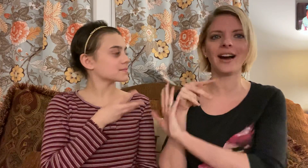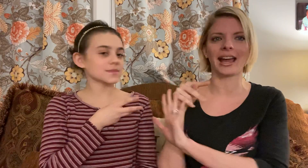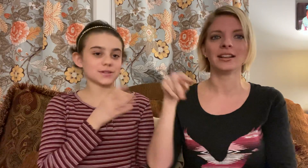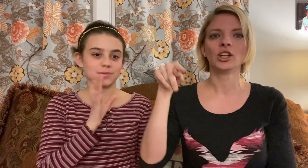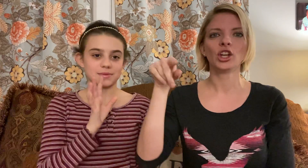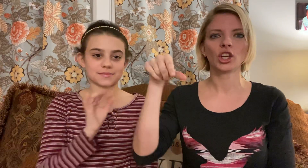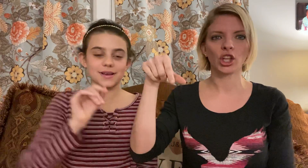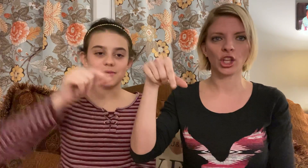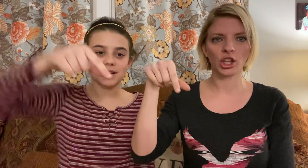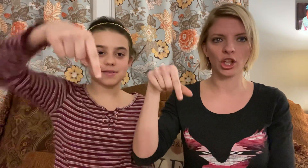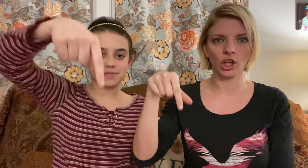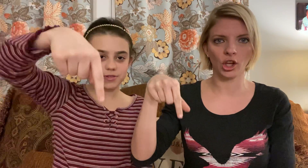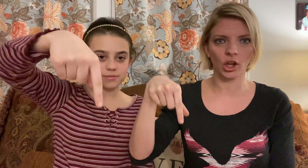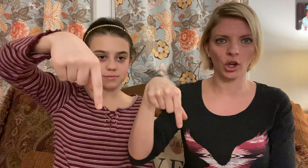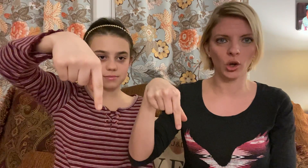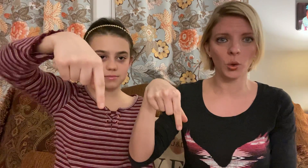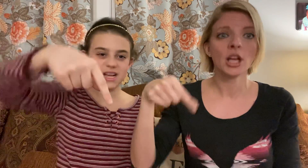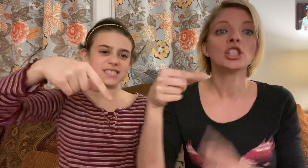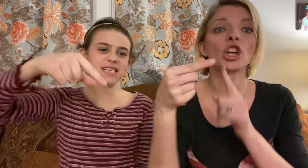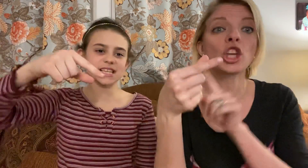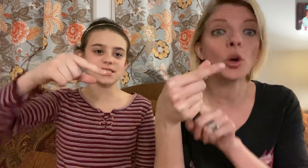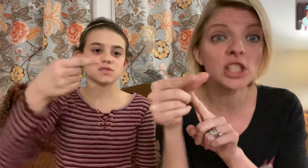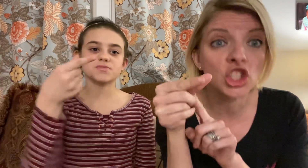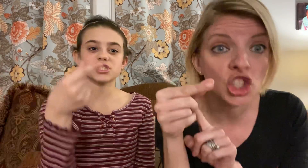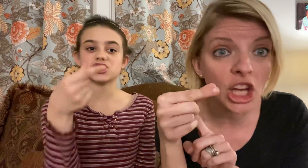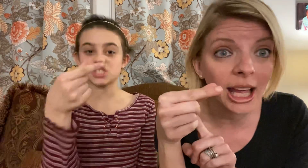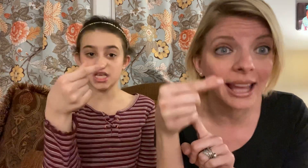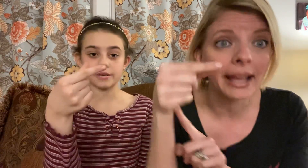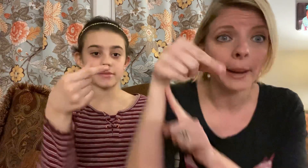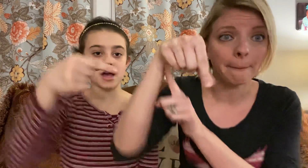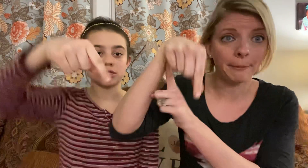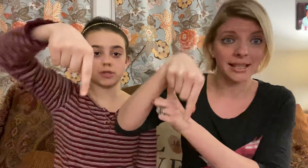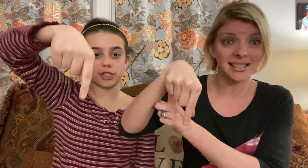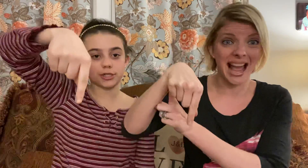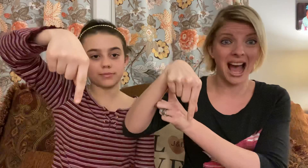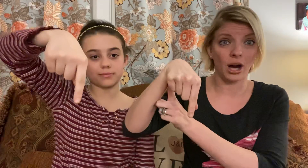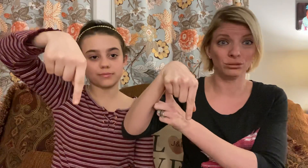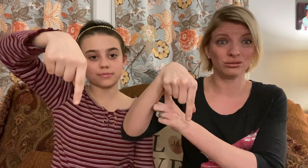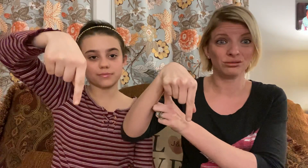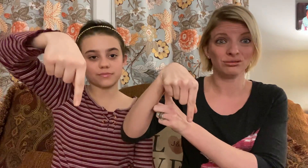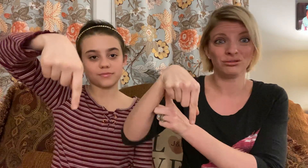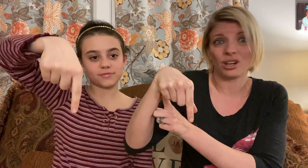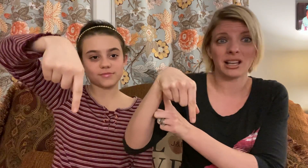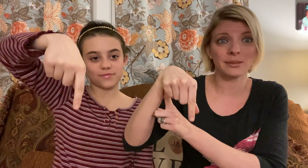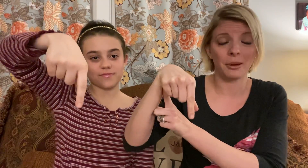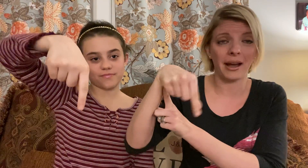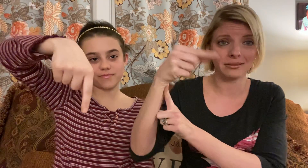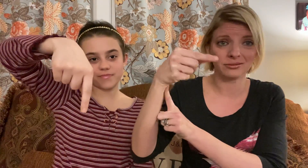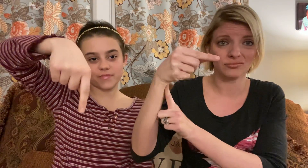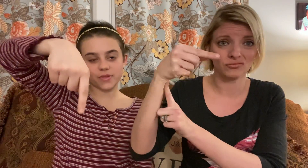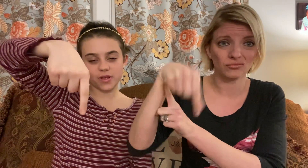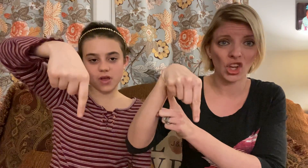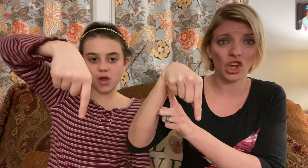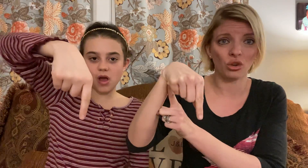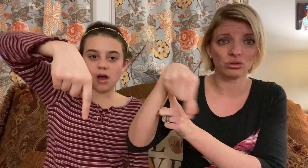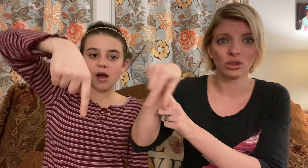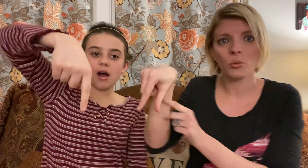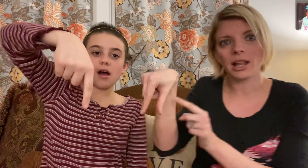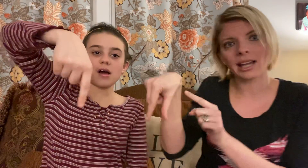Okay. Q. So Q is G, but down. Don't ask me why. Q. Well, it kind of